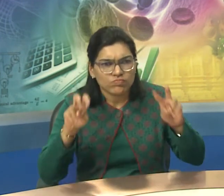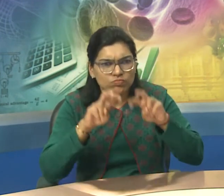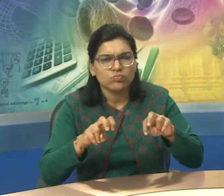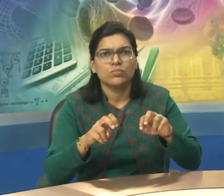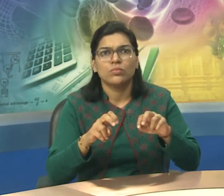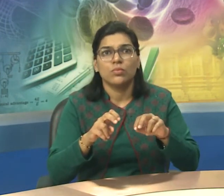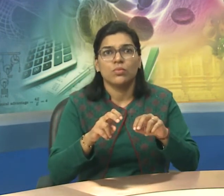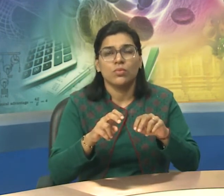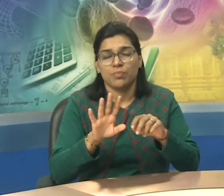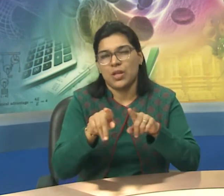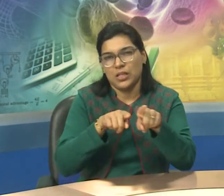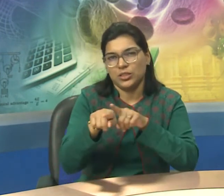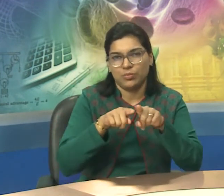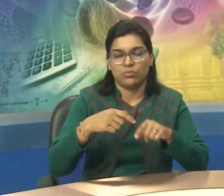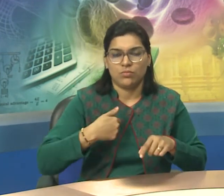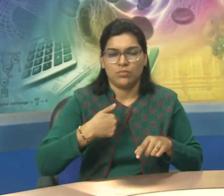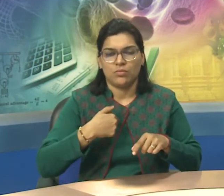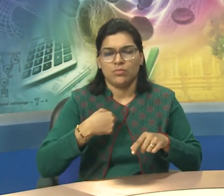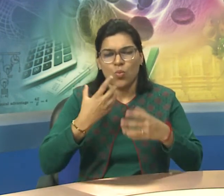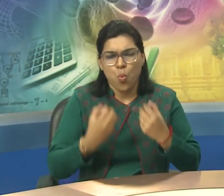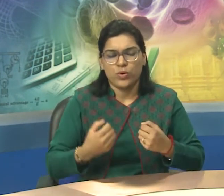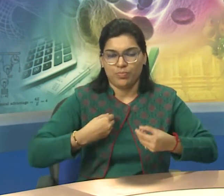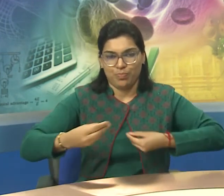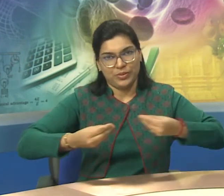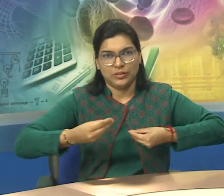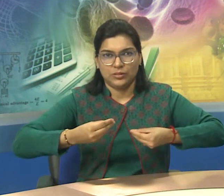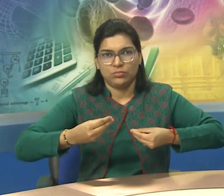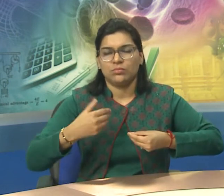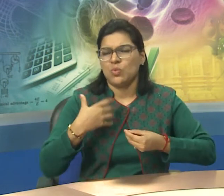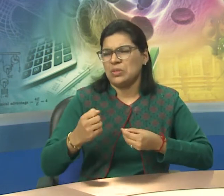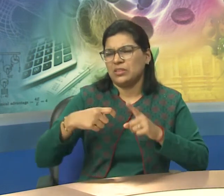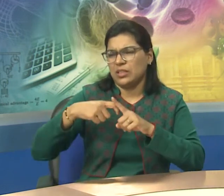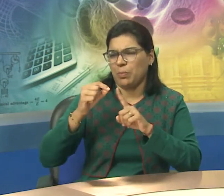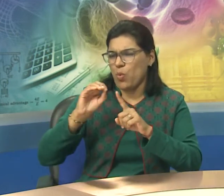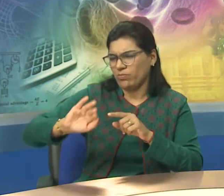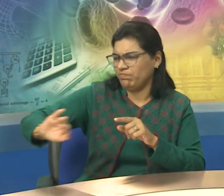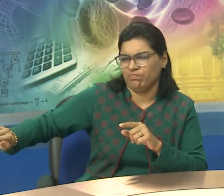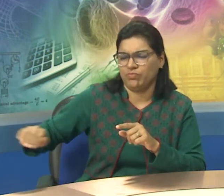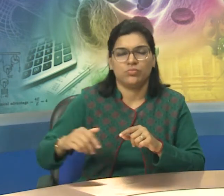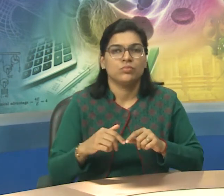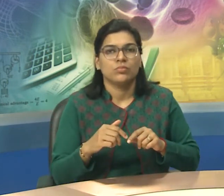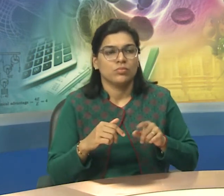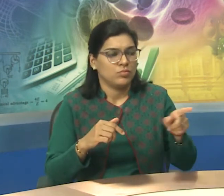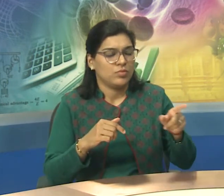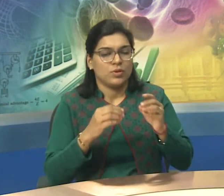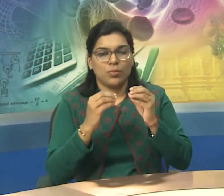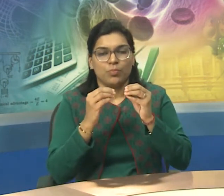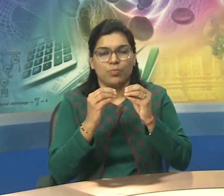Companies which attempt to do everything by themselves generally incur